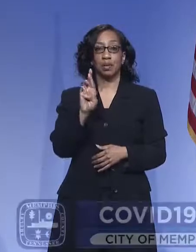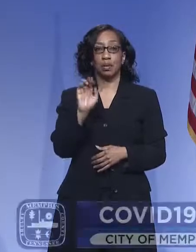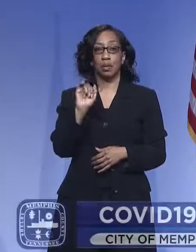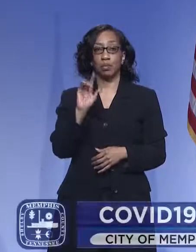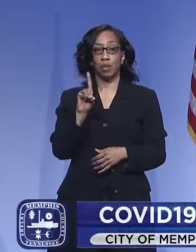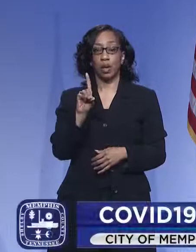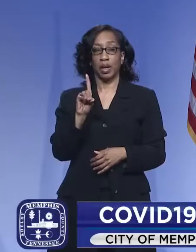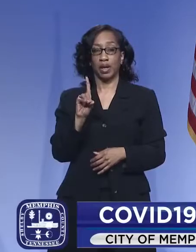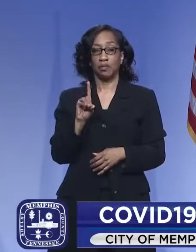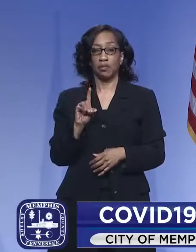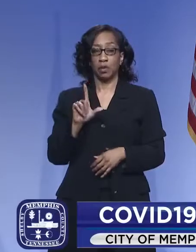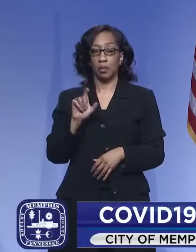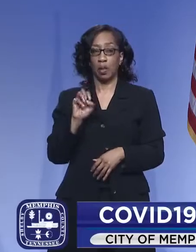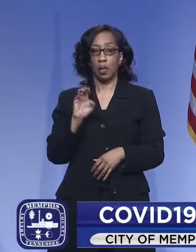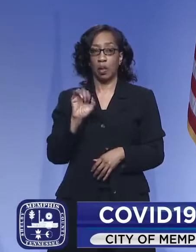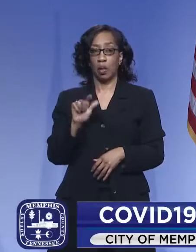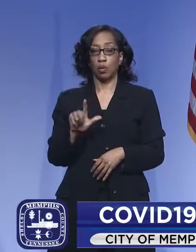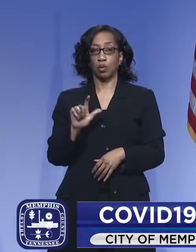Hey, Doug, good afternoon.